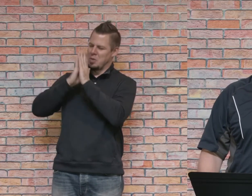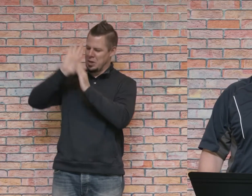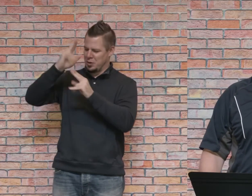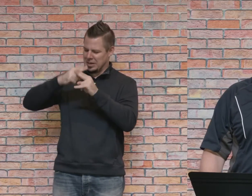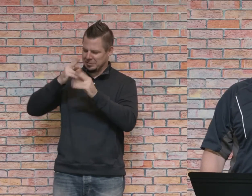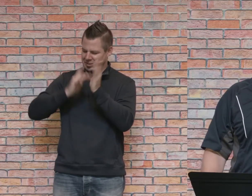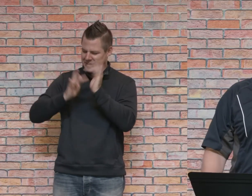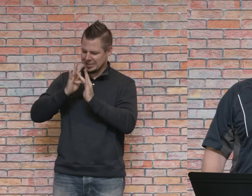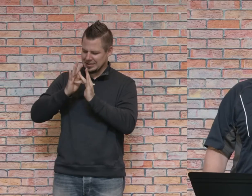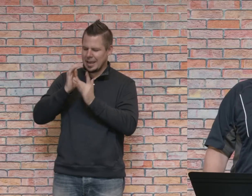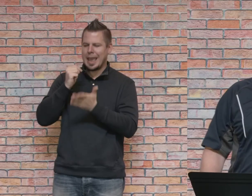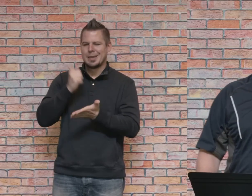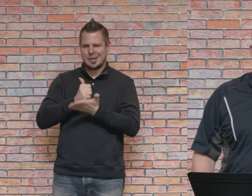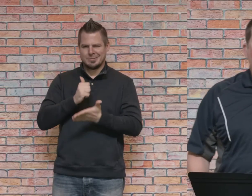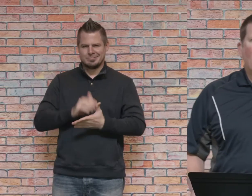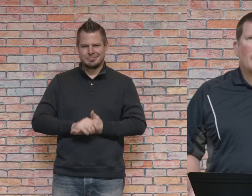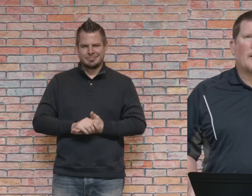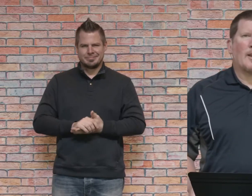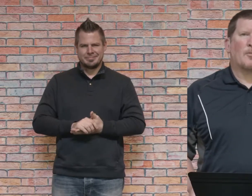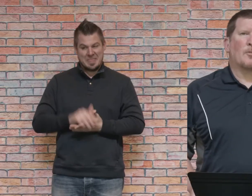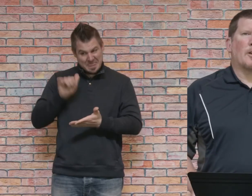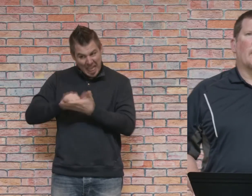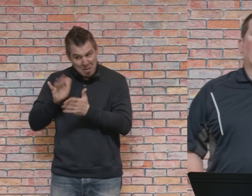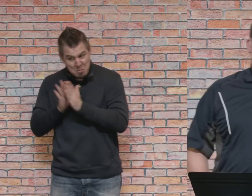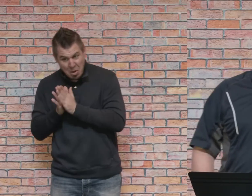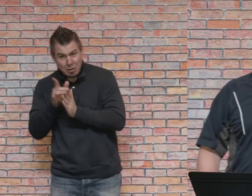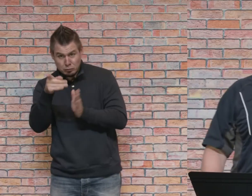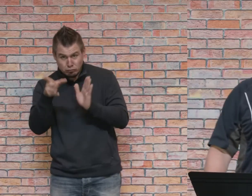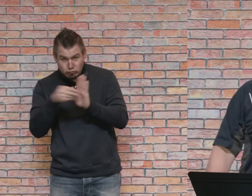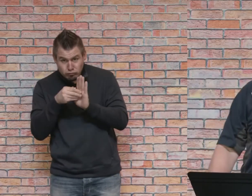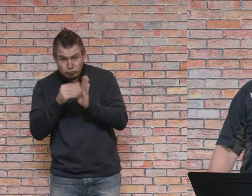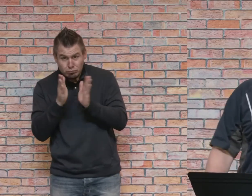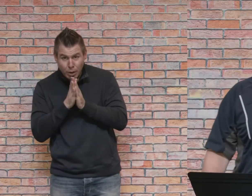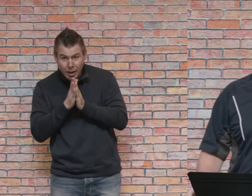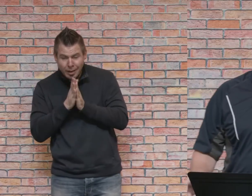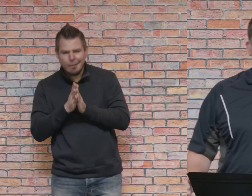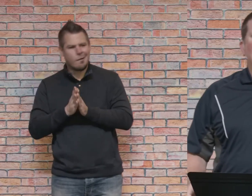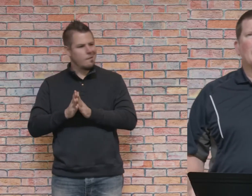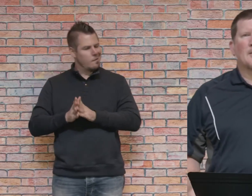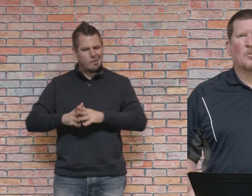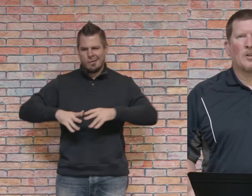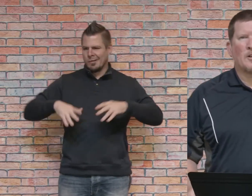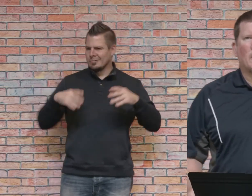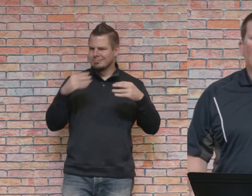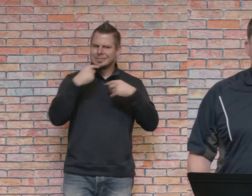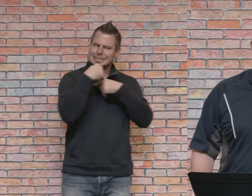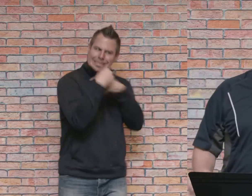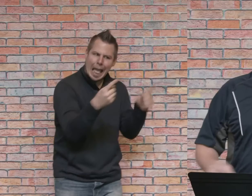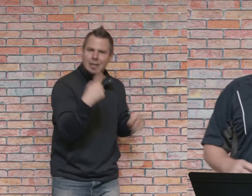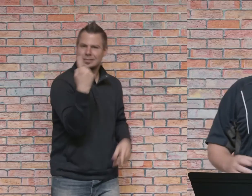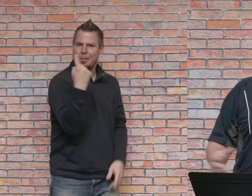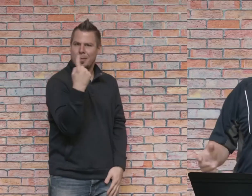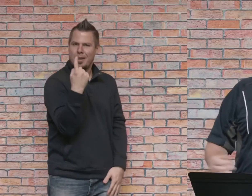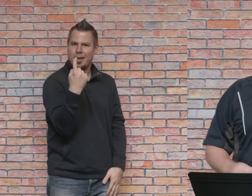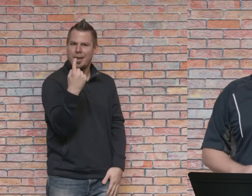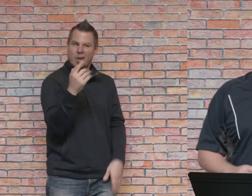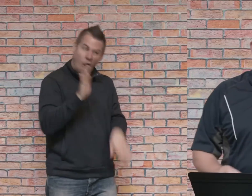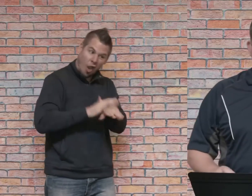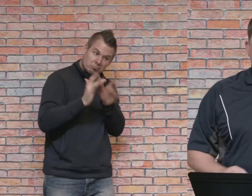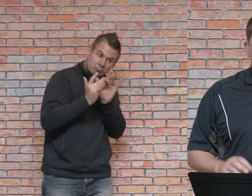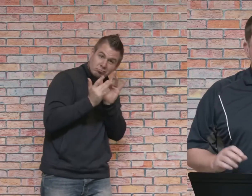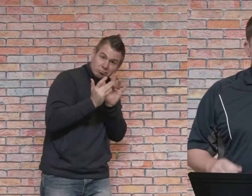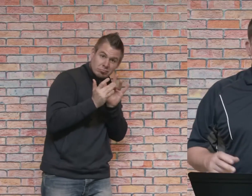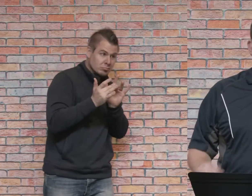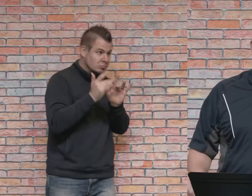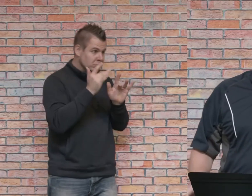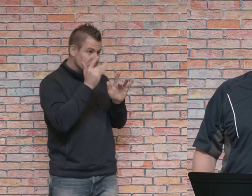Amen. If you prayed that prayer this morning, I encourage you to let someone know. If you're online, you can even